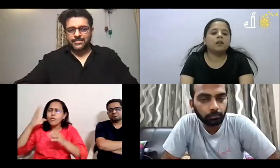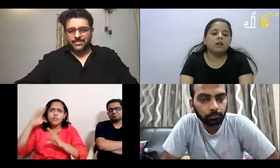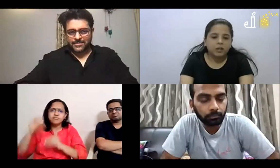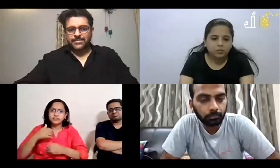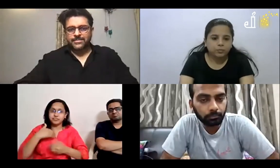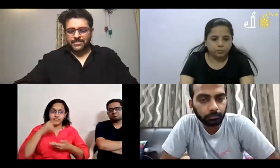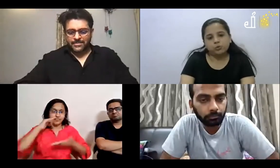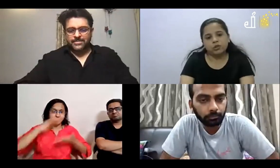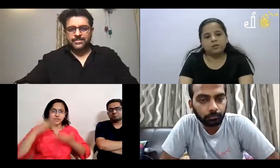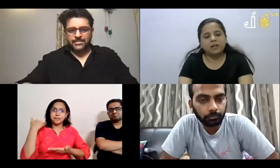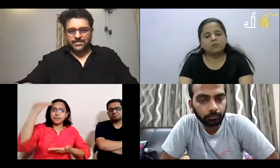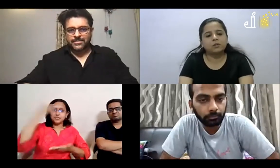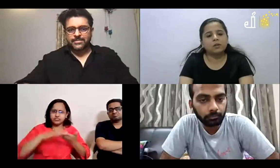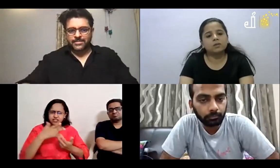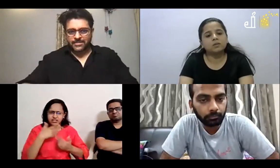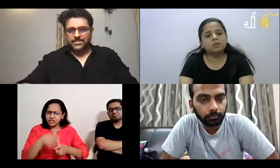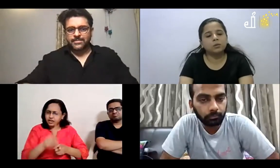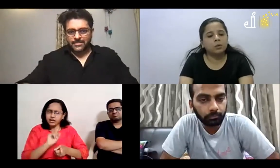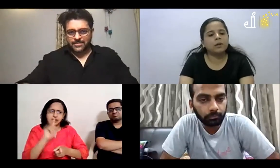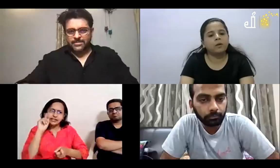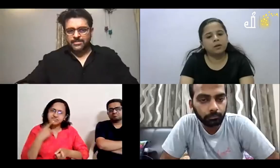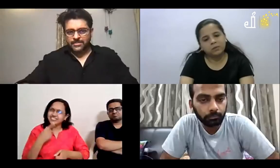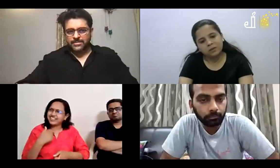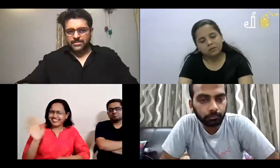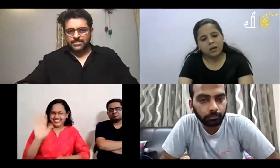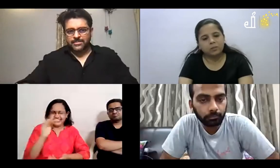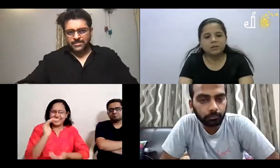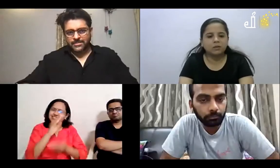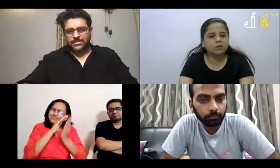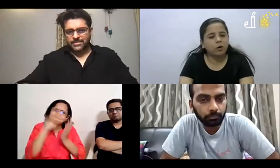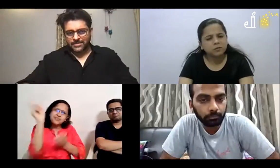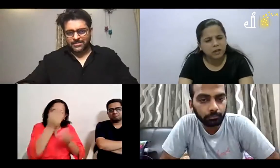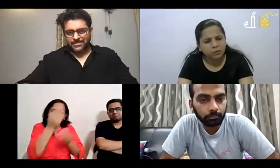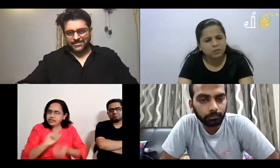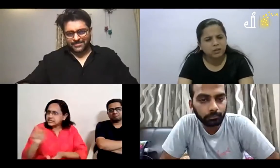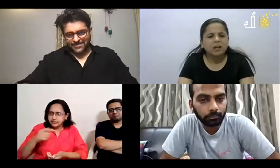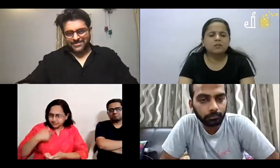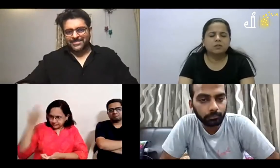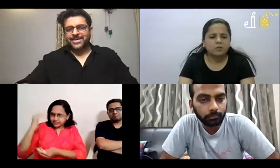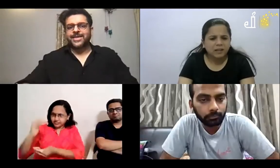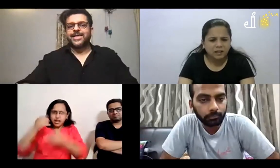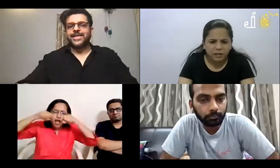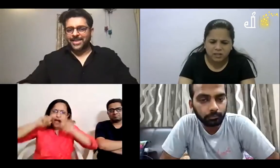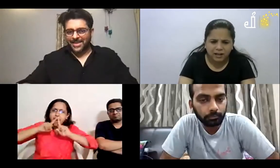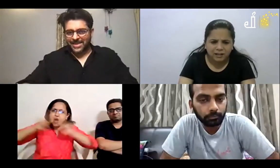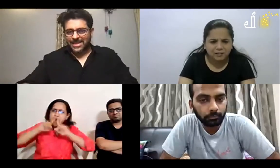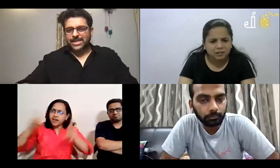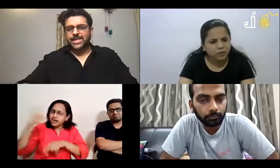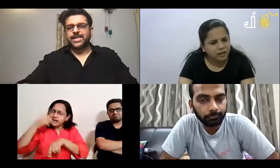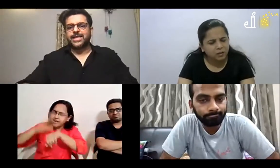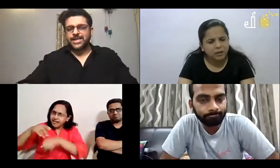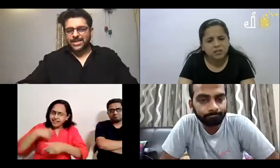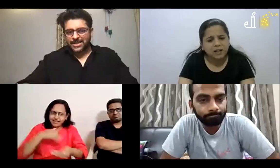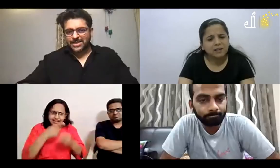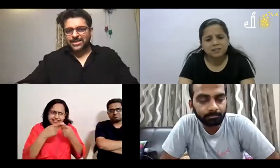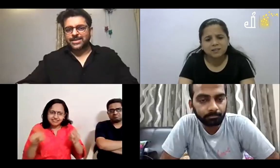a Ganesh Pujan, right? So there was a dhol and all, everyone, I mean, there was a lot of sounds. So I was like, my child isn't